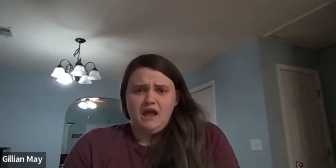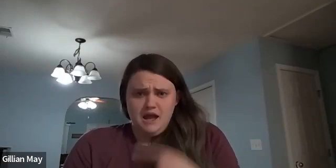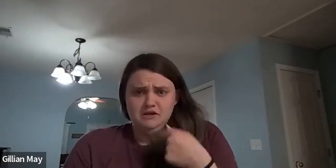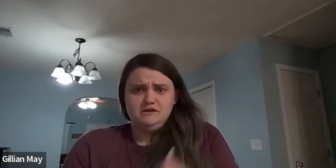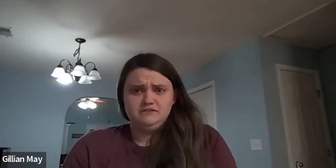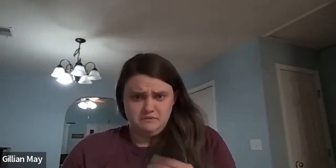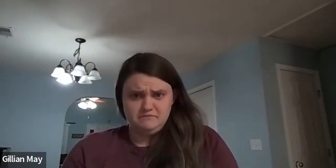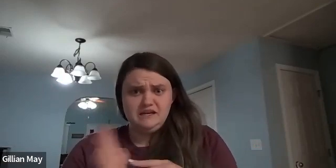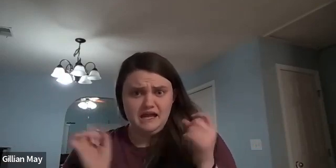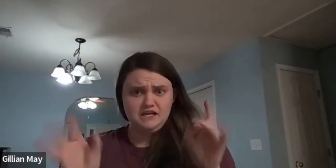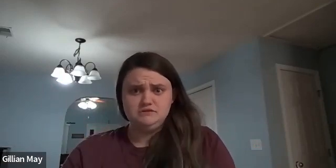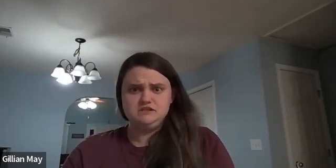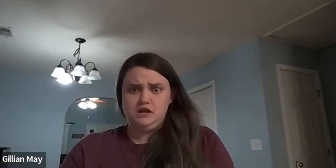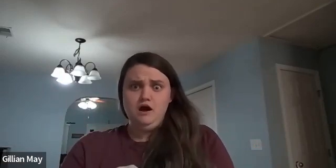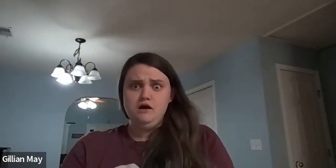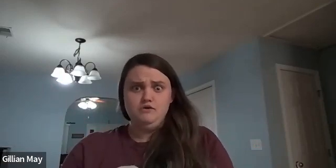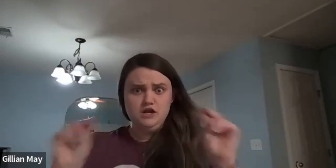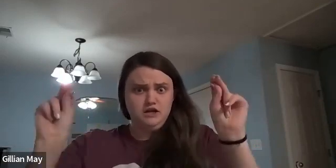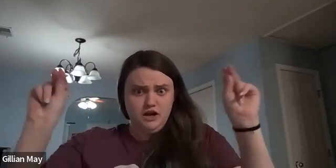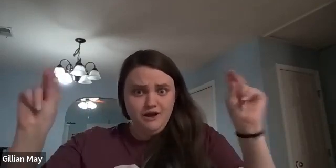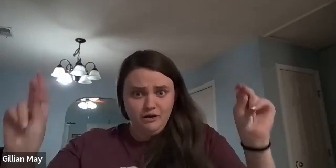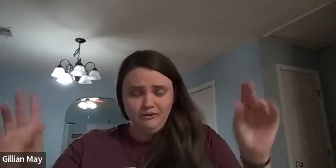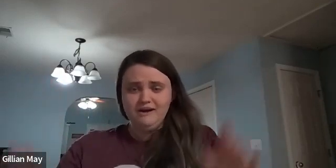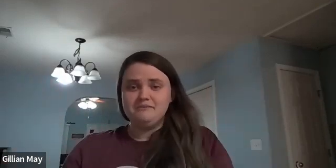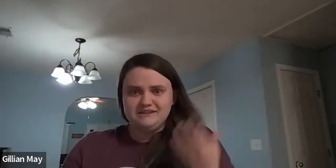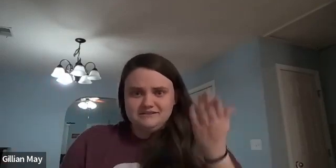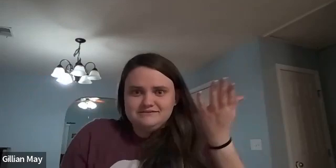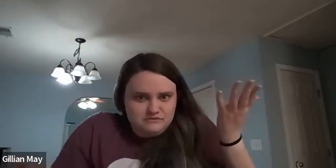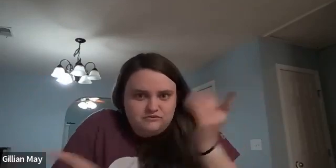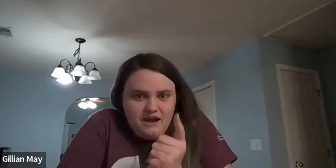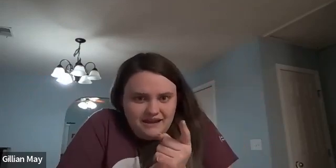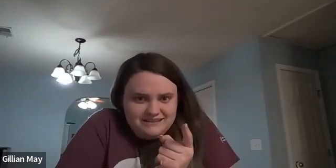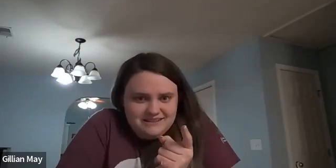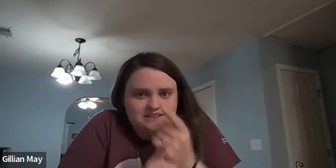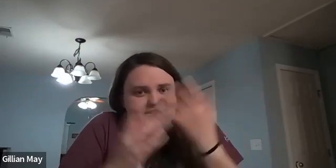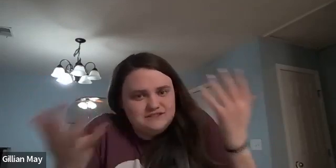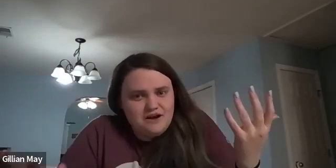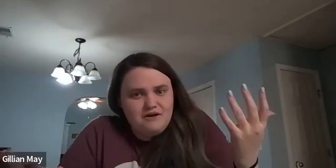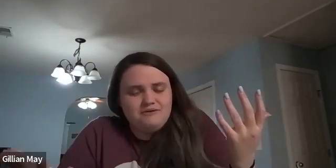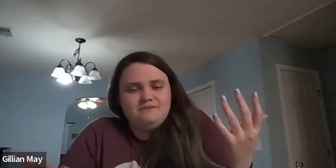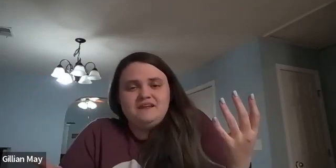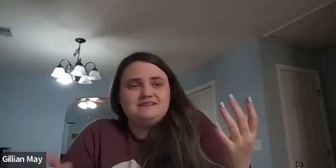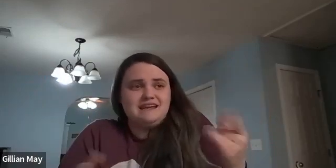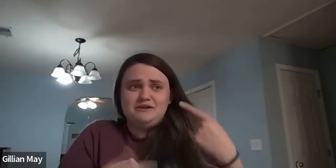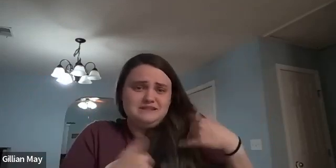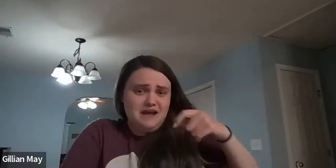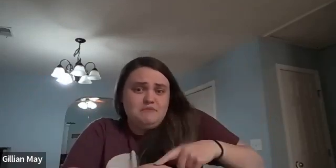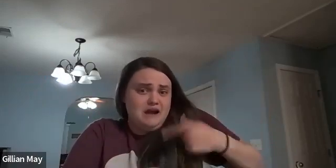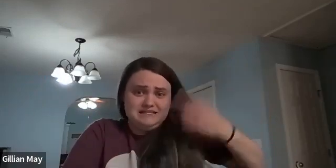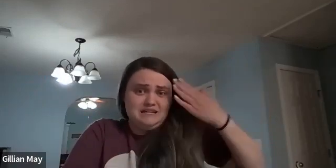I'm hearing, don't mean I hate you. She's like, no. I'm like, right. So I was like, and there was a time when I didn't know